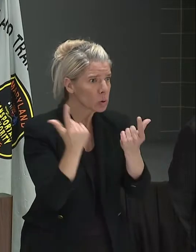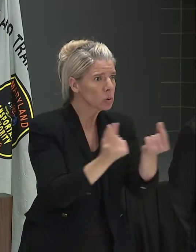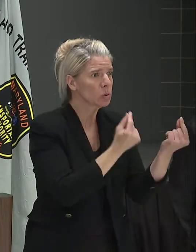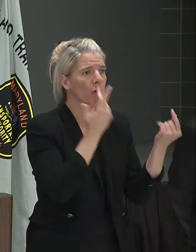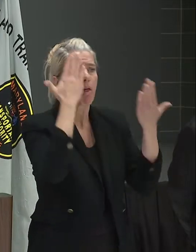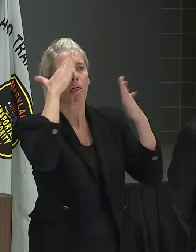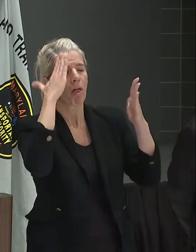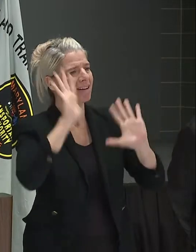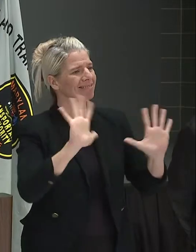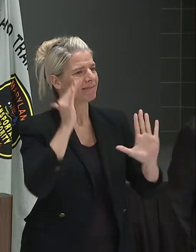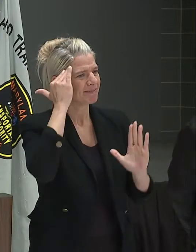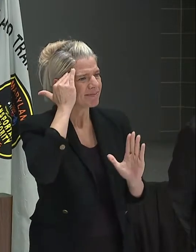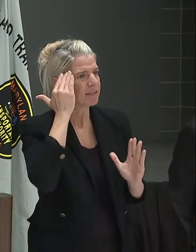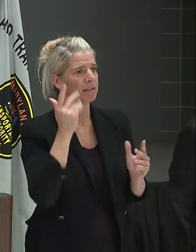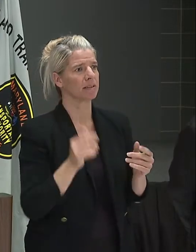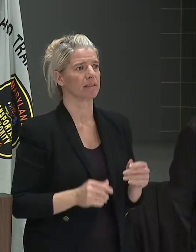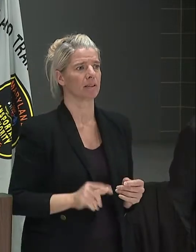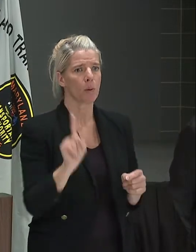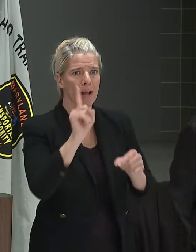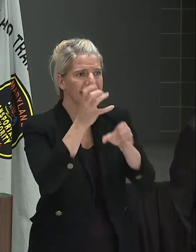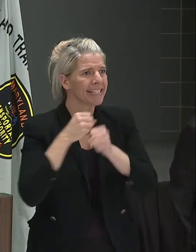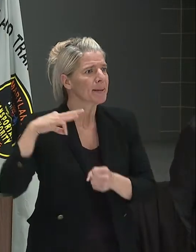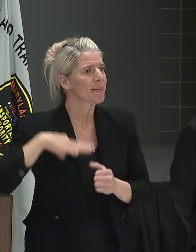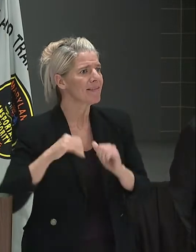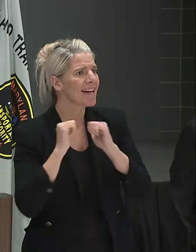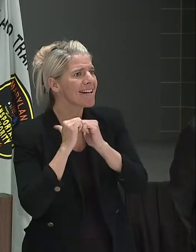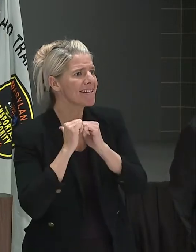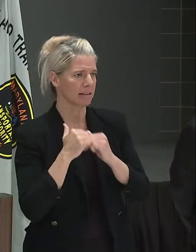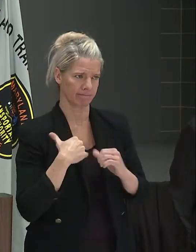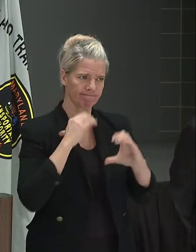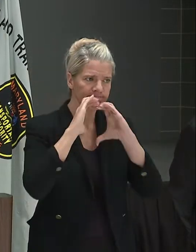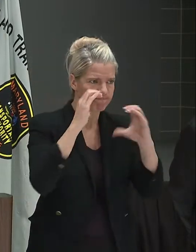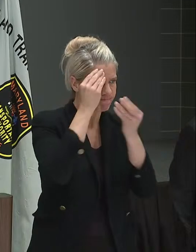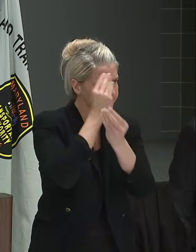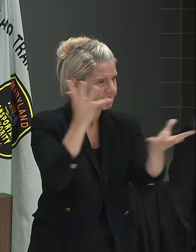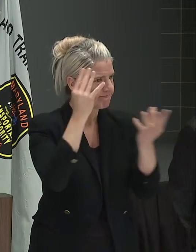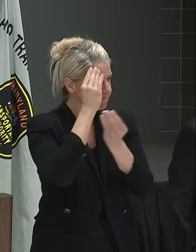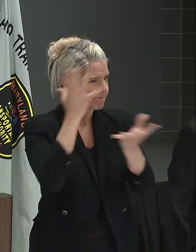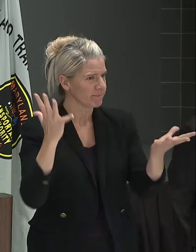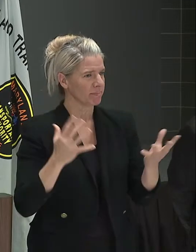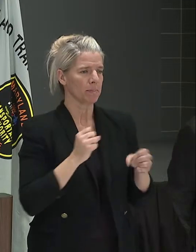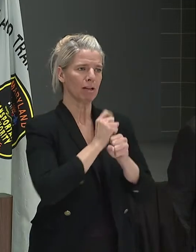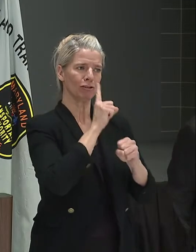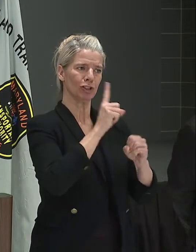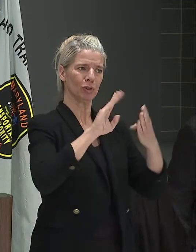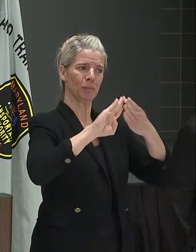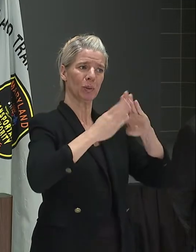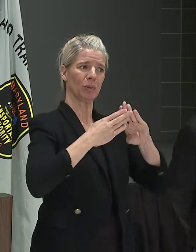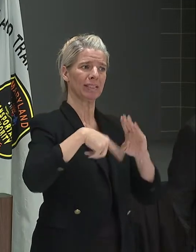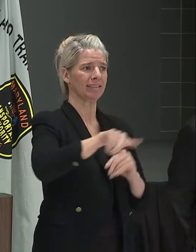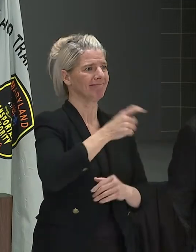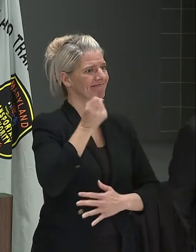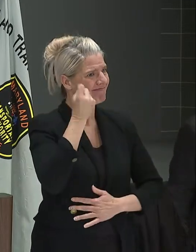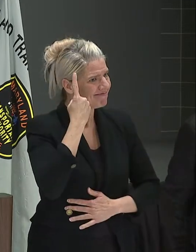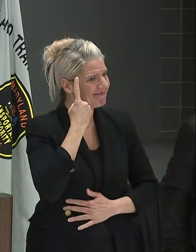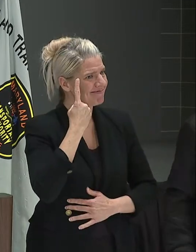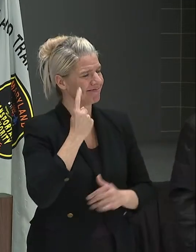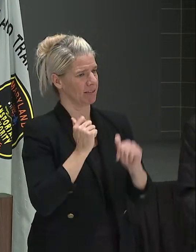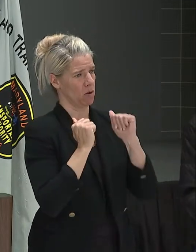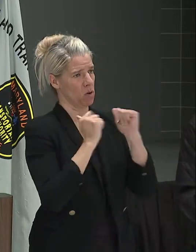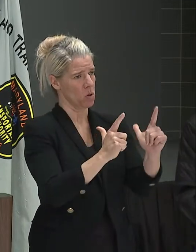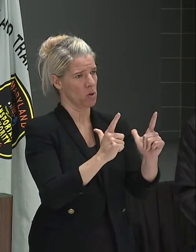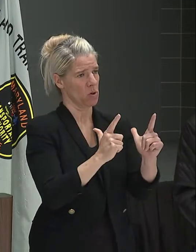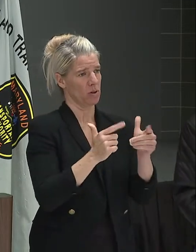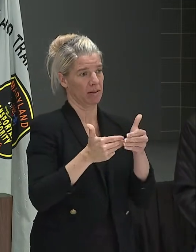would make sure that people knew where to get their benefits. We said we would make sure that the community understands all of the next steps.